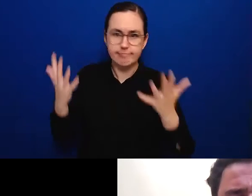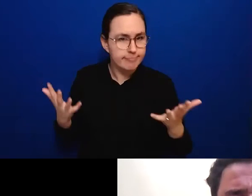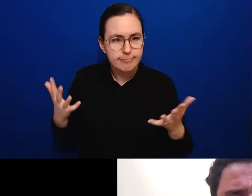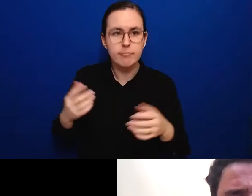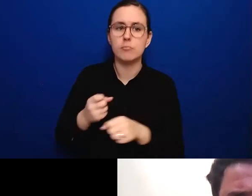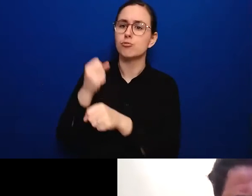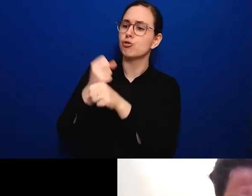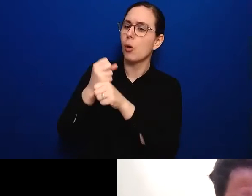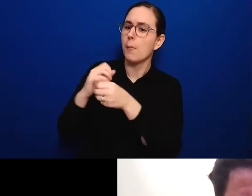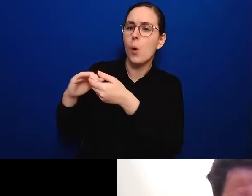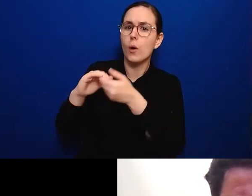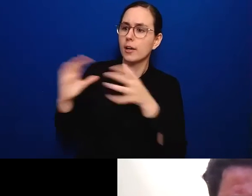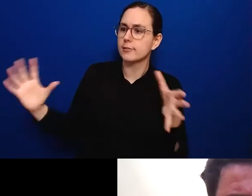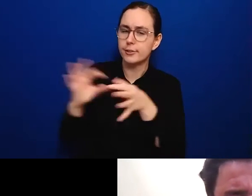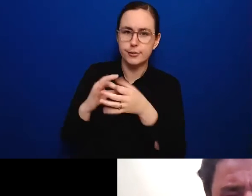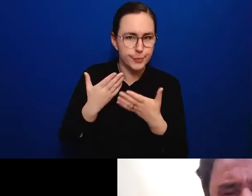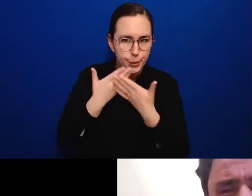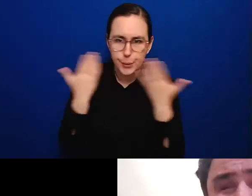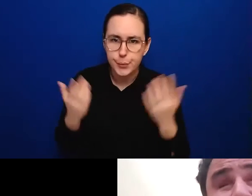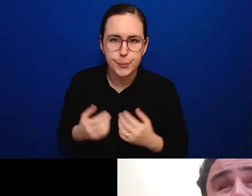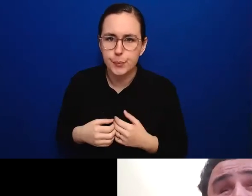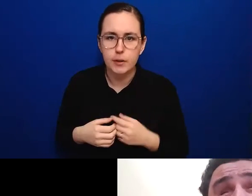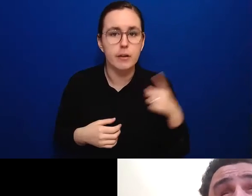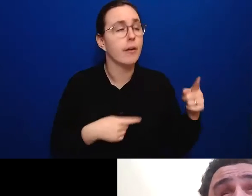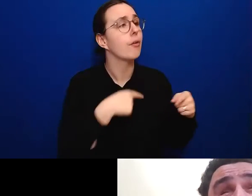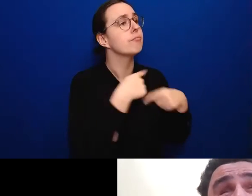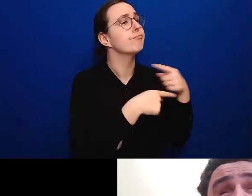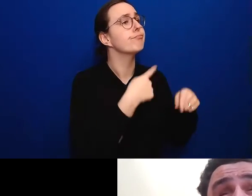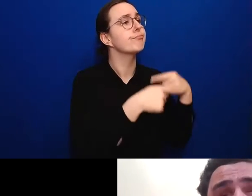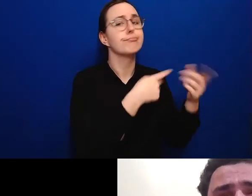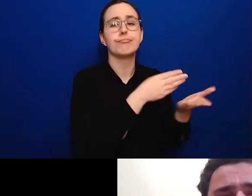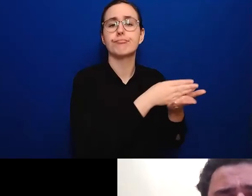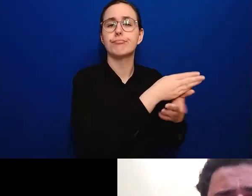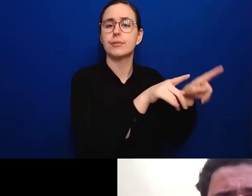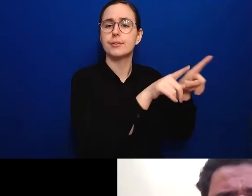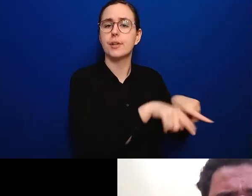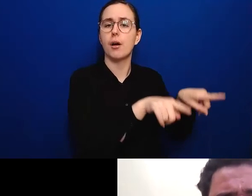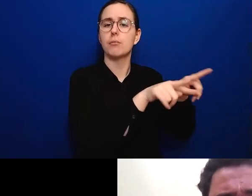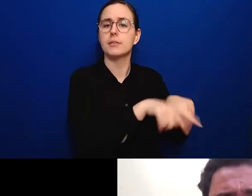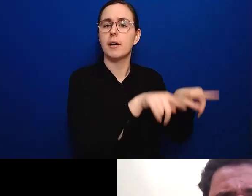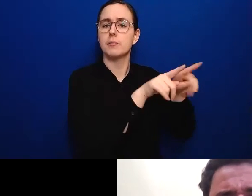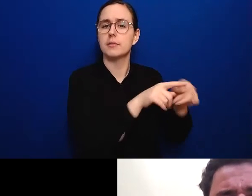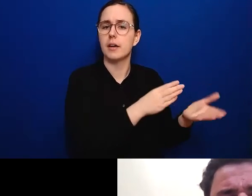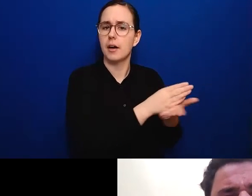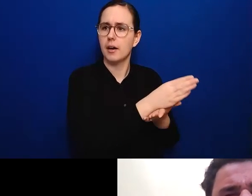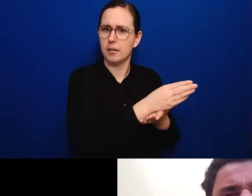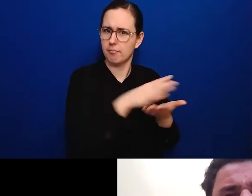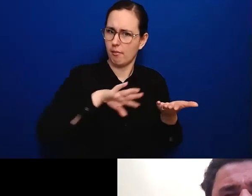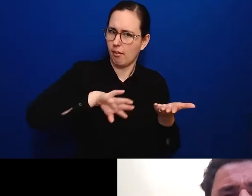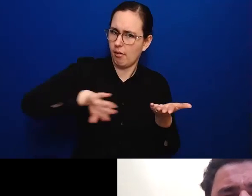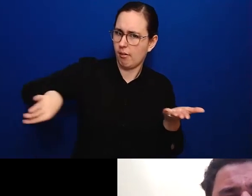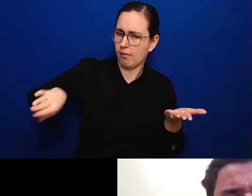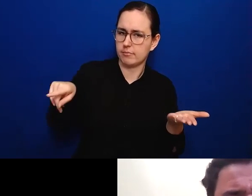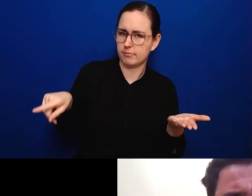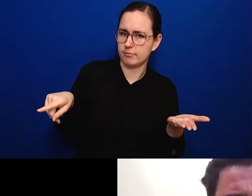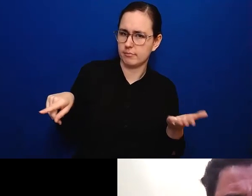a bit of a dream. Collect success stories from around the world. Now, the second thing that we need to do, that how we can encourage the DPOs, is to collect the success